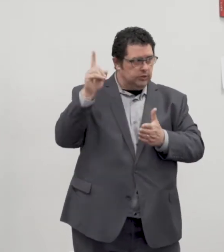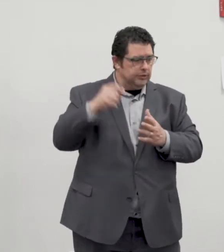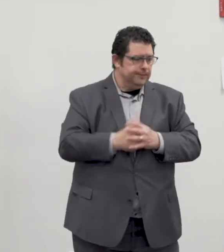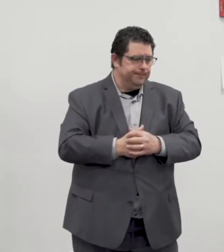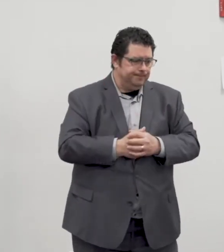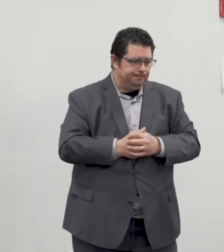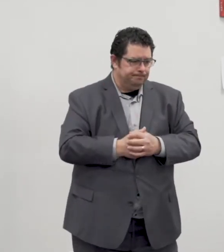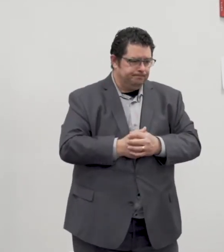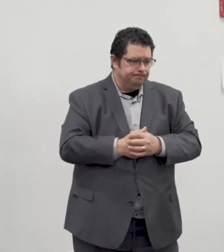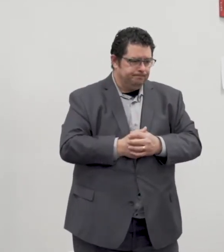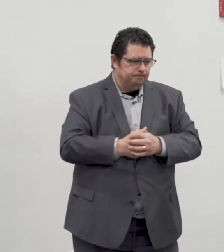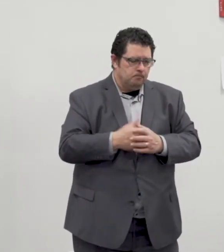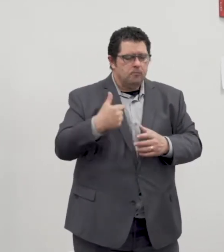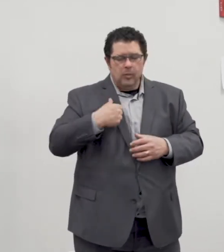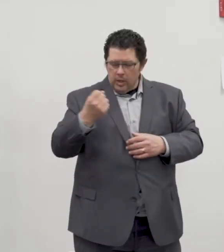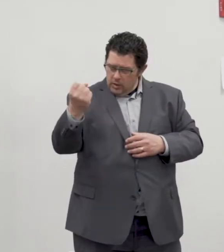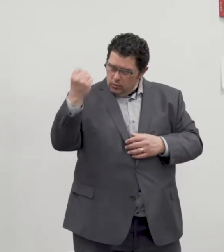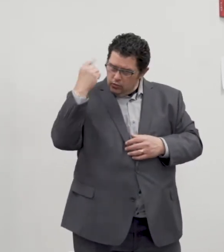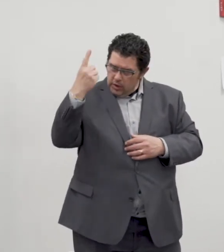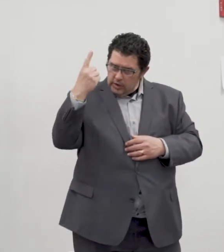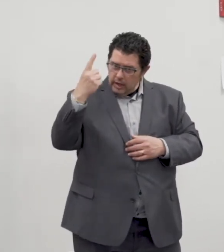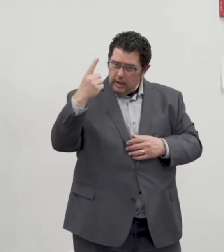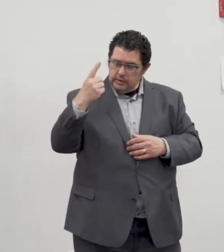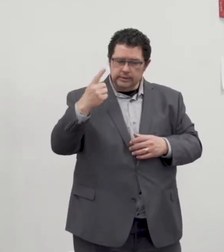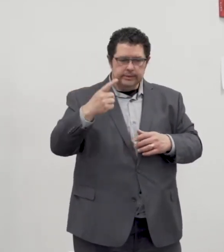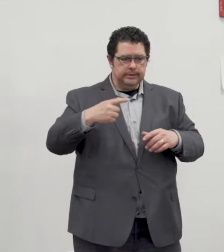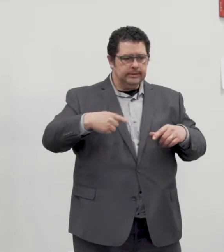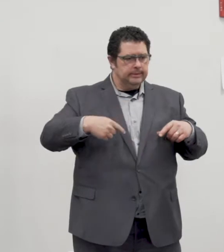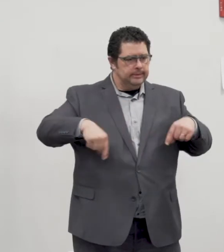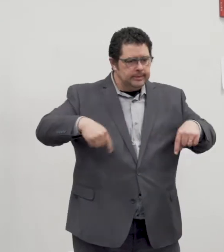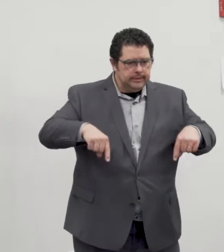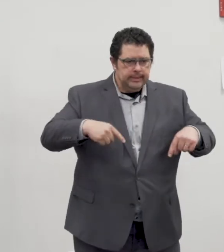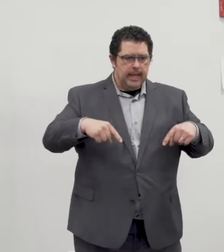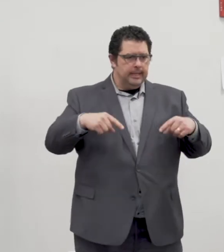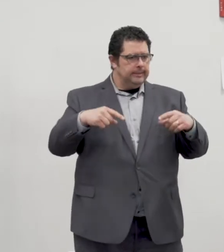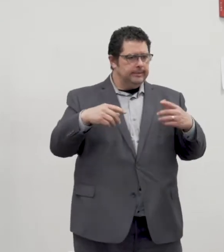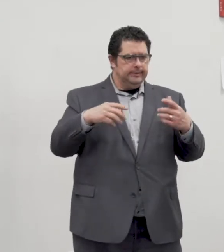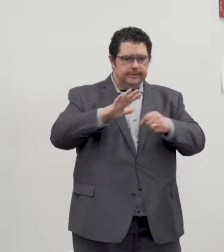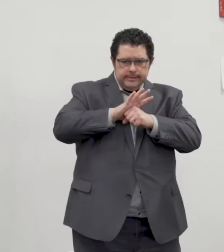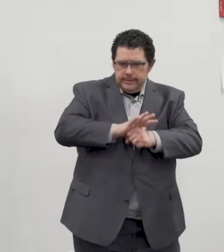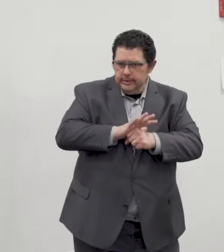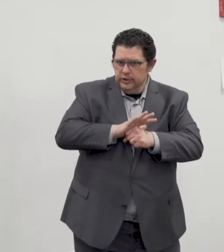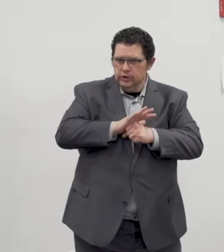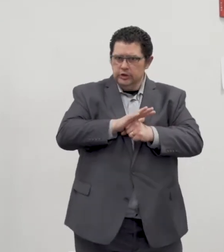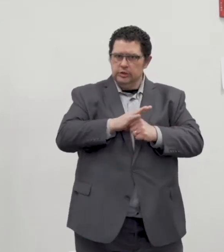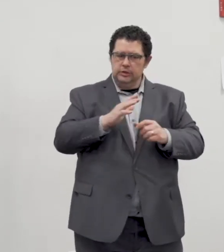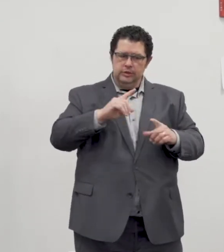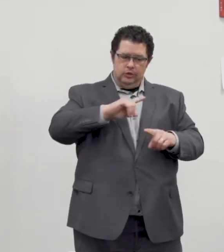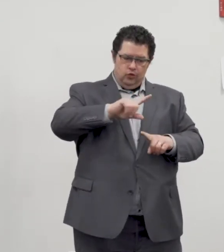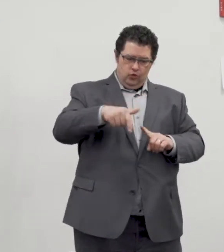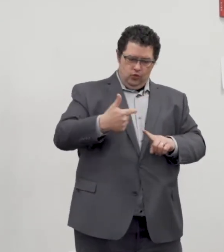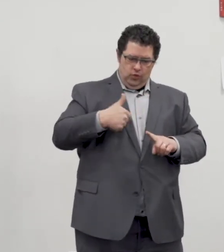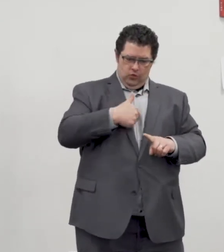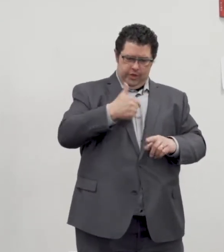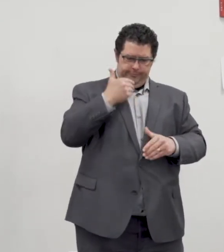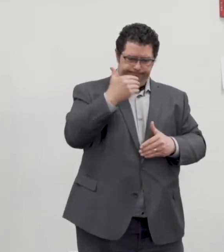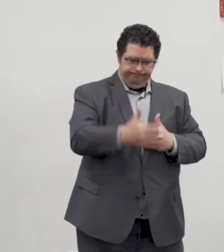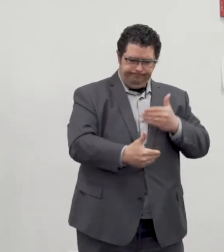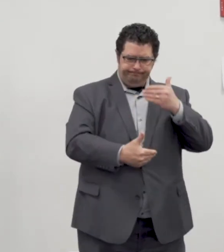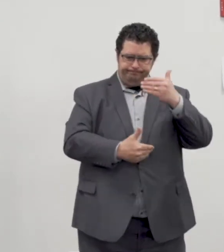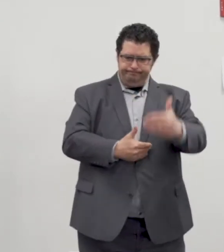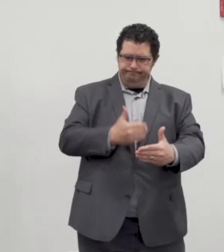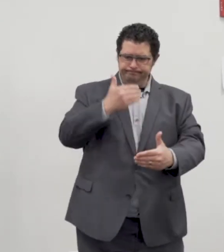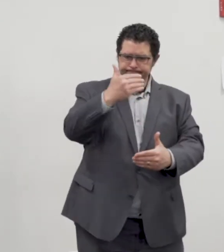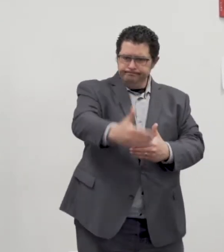I recognize the anxiety and tension in our community as we begin to discuss the process of a slow and deliberate and a measured